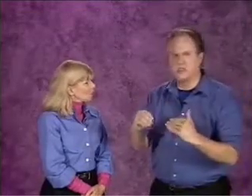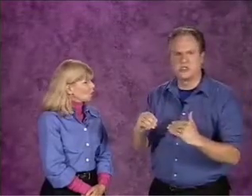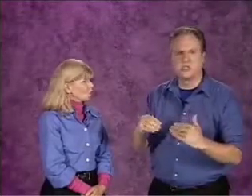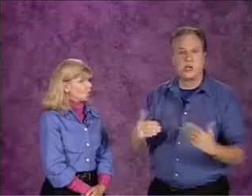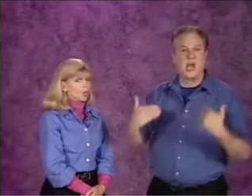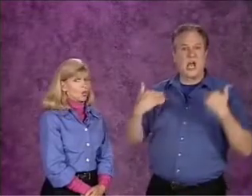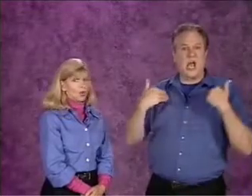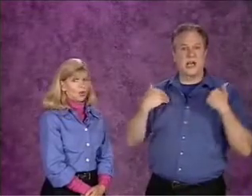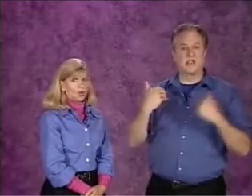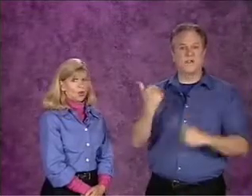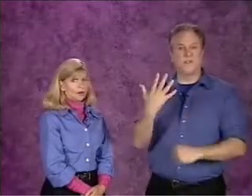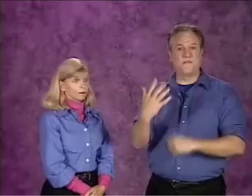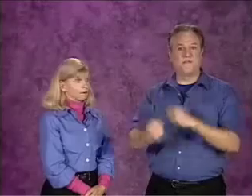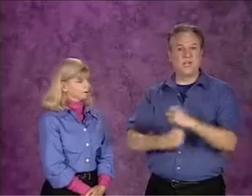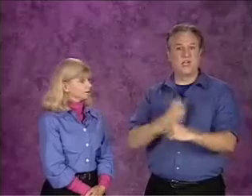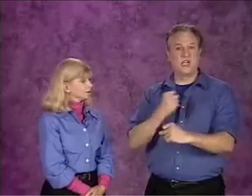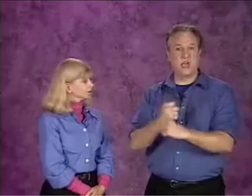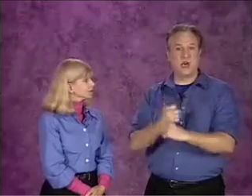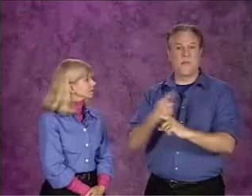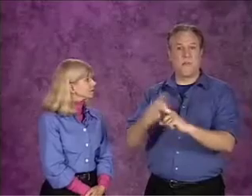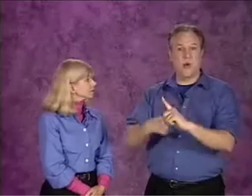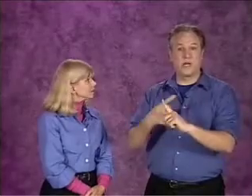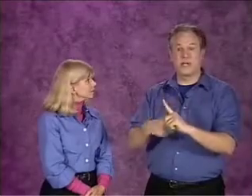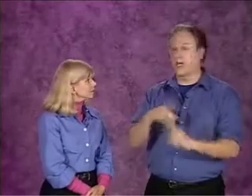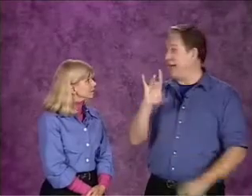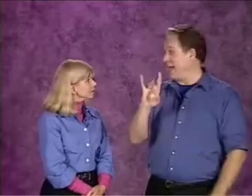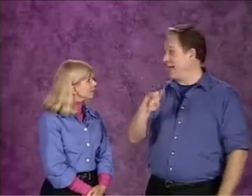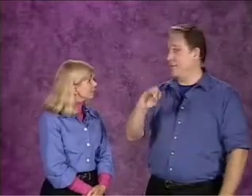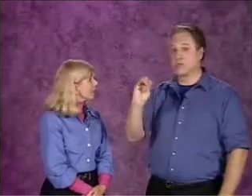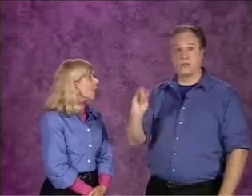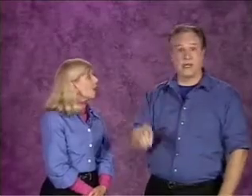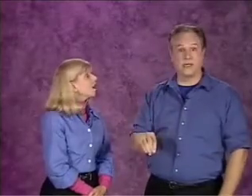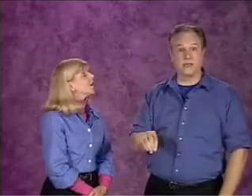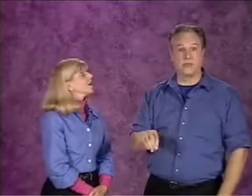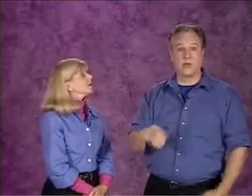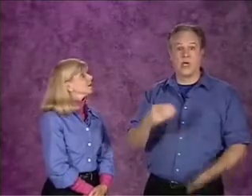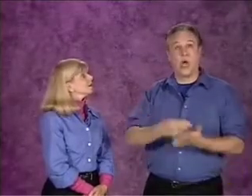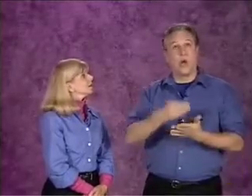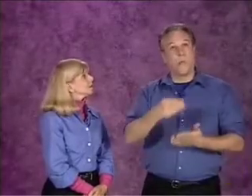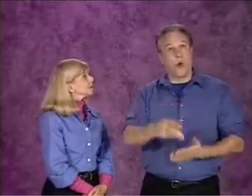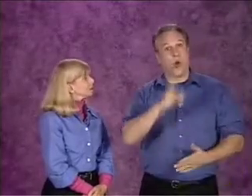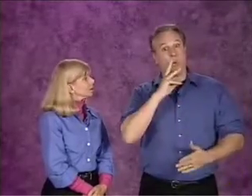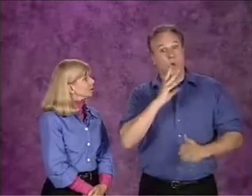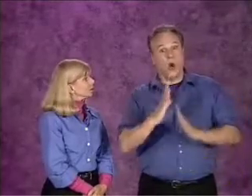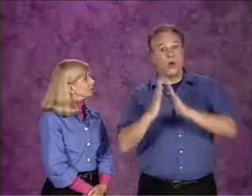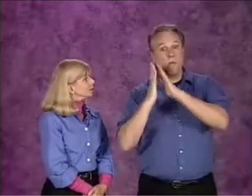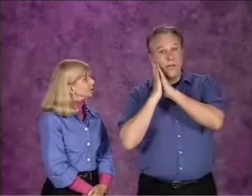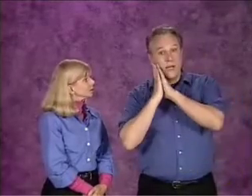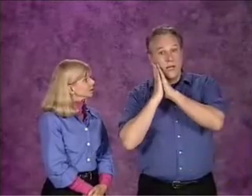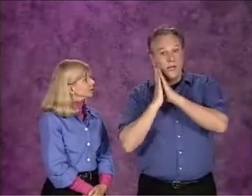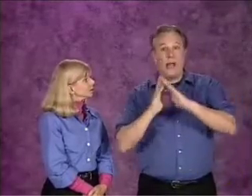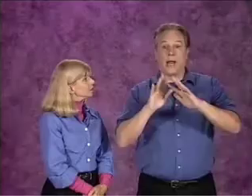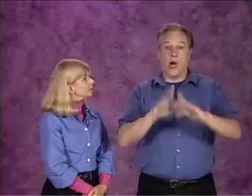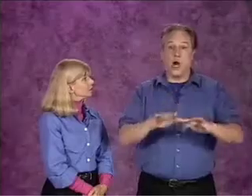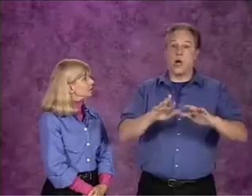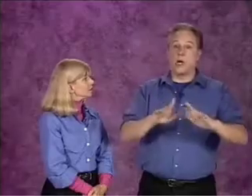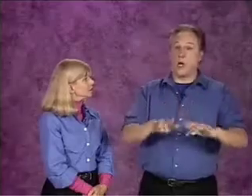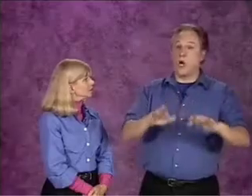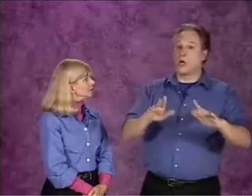$125,000, has a 15-year mortgage at 8%. Bought a waterbed, and on and on and on